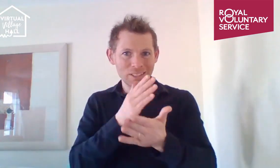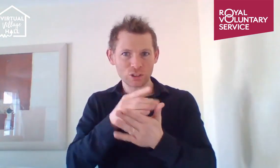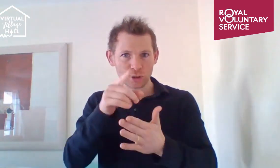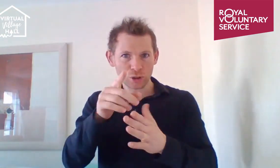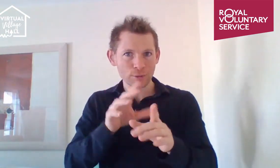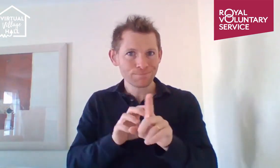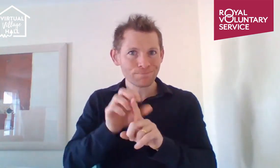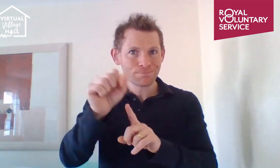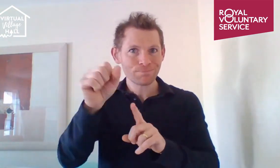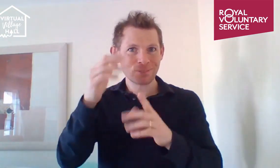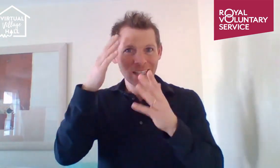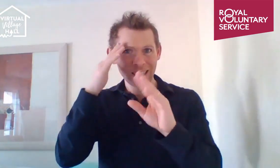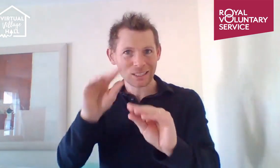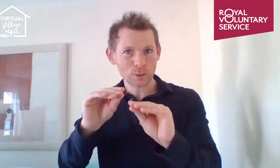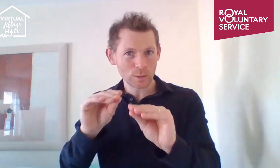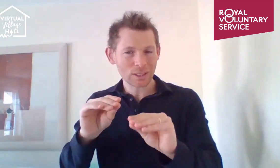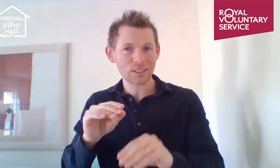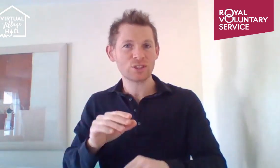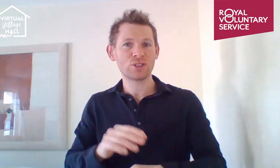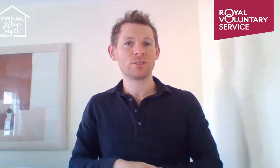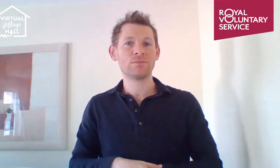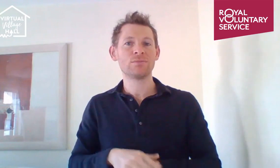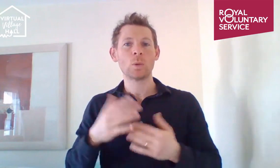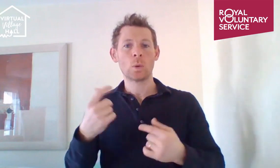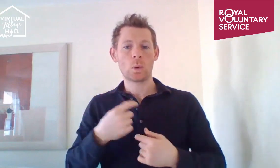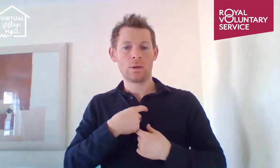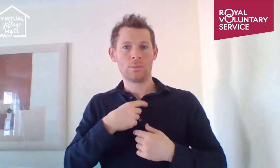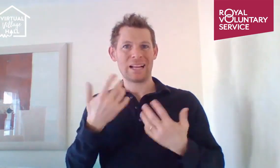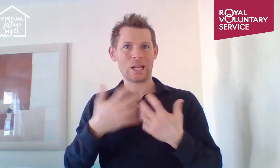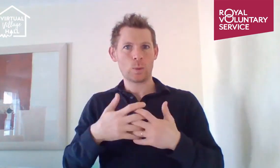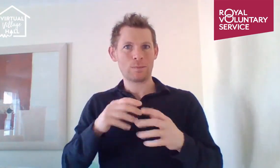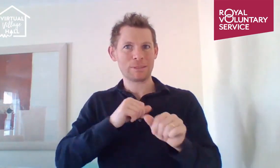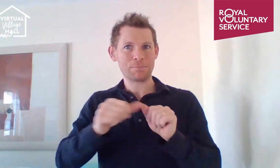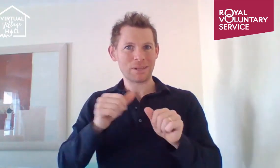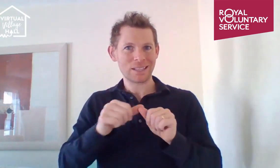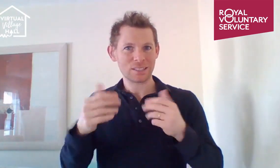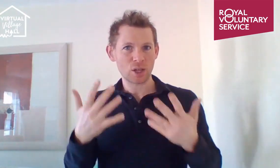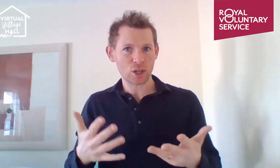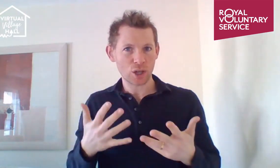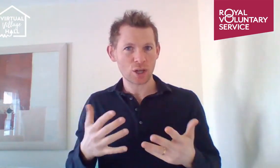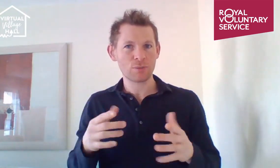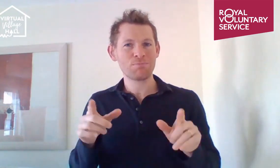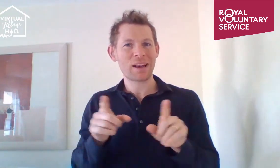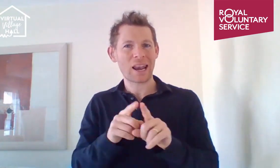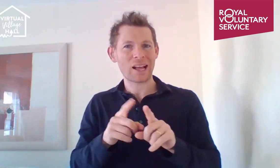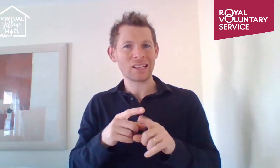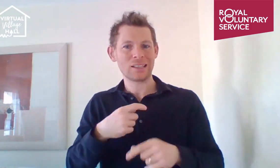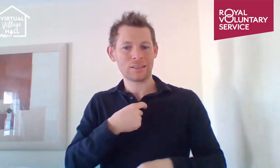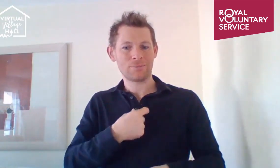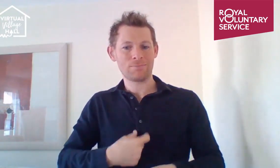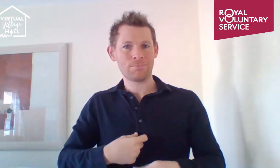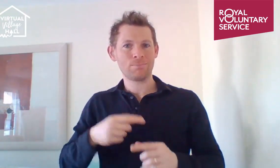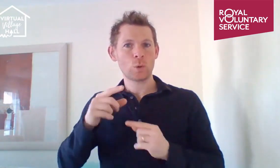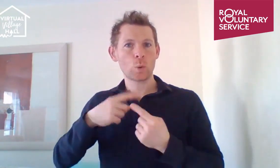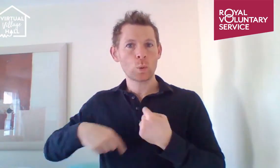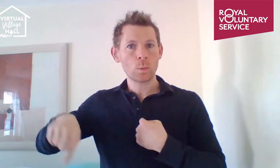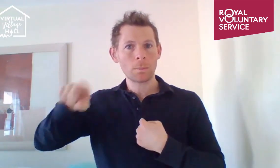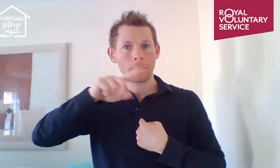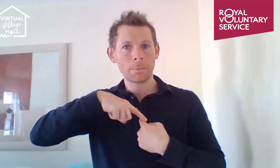sign and communicate through speech as well. And that gave deaf people an opportunity to catch up. And actually, education is a lot better